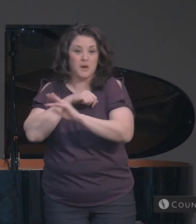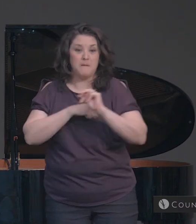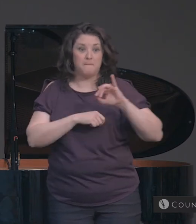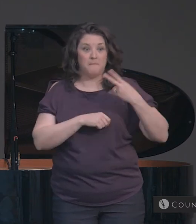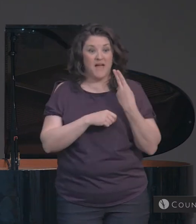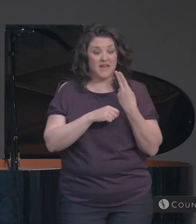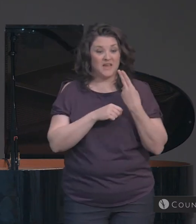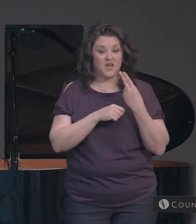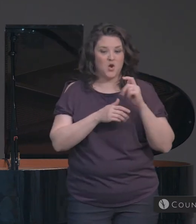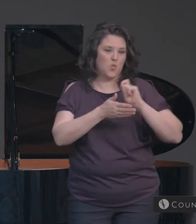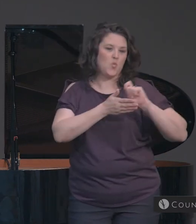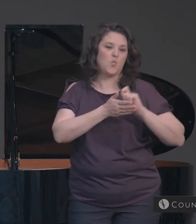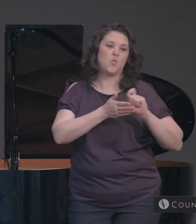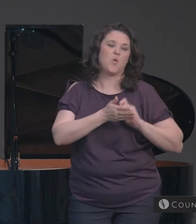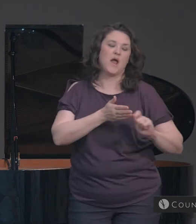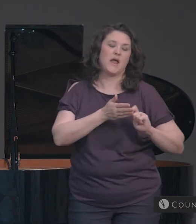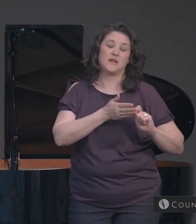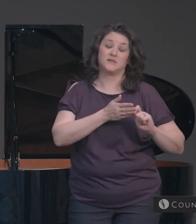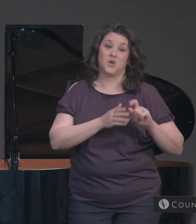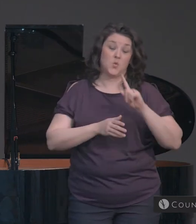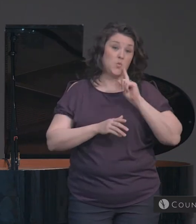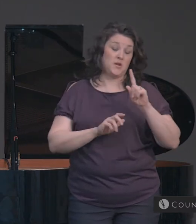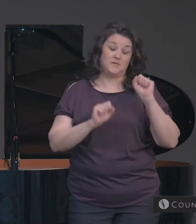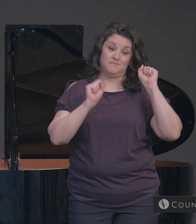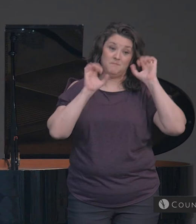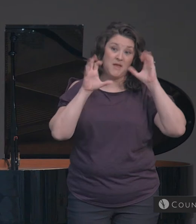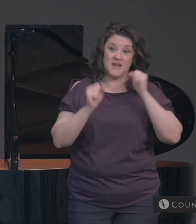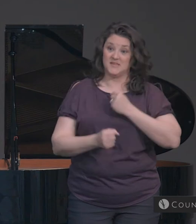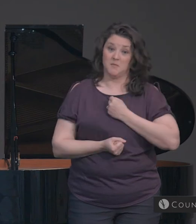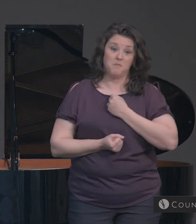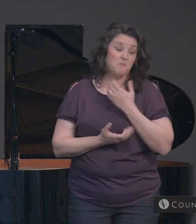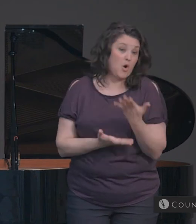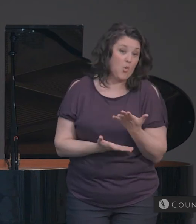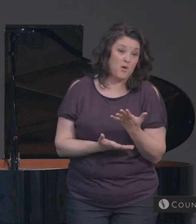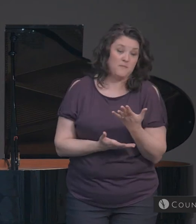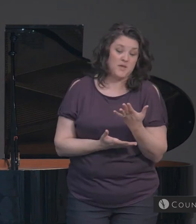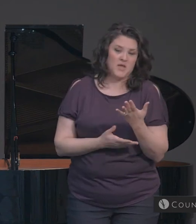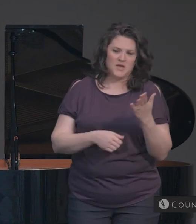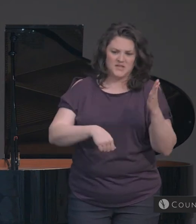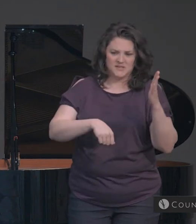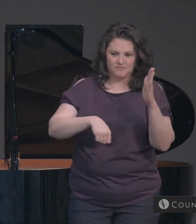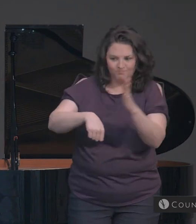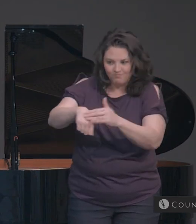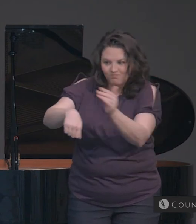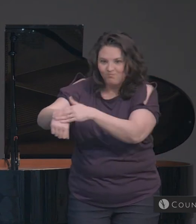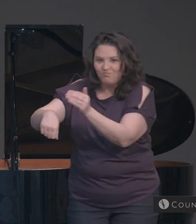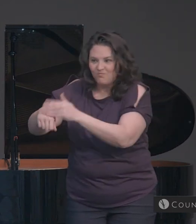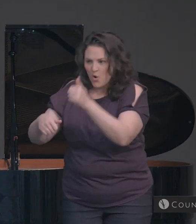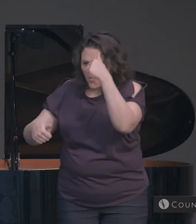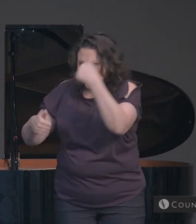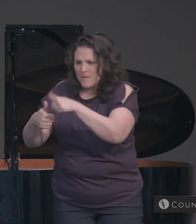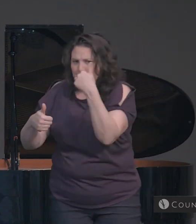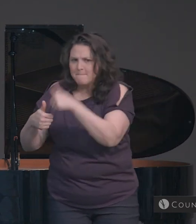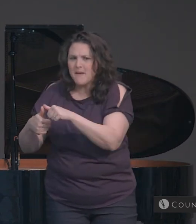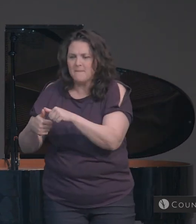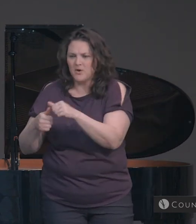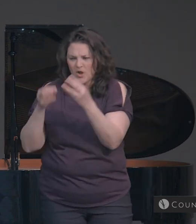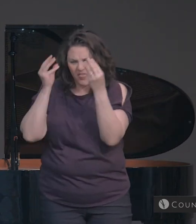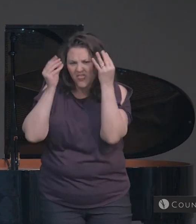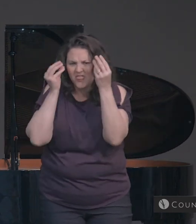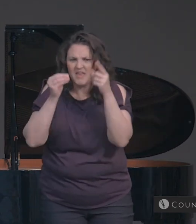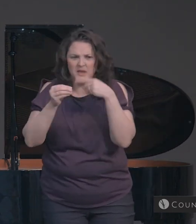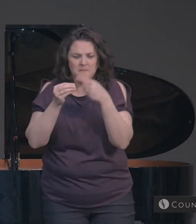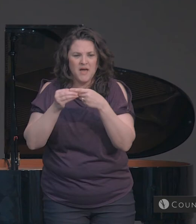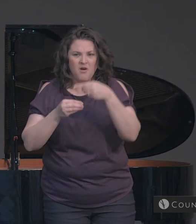Micah writes an incredible poem to call them to remembrance, to call them to think about